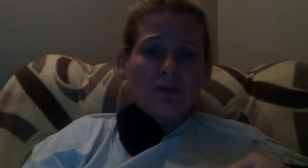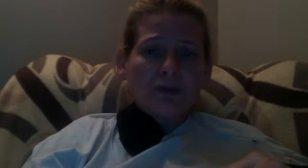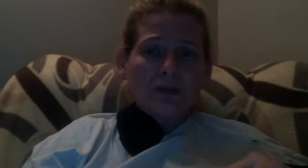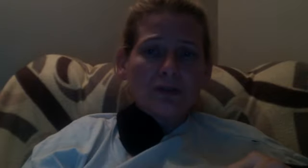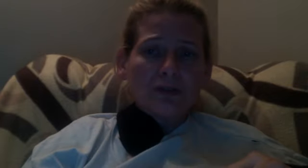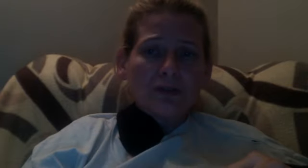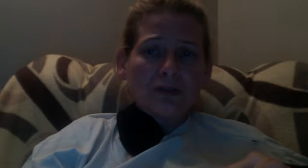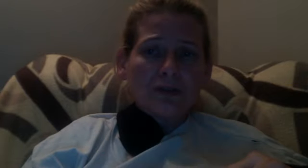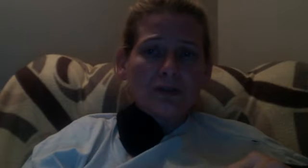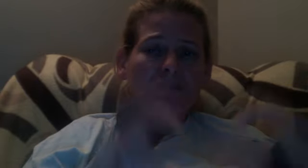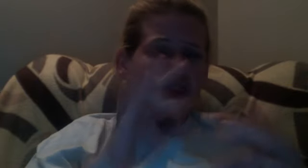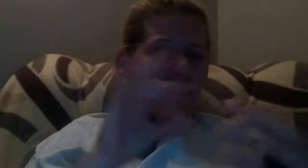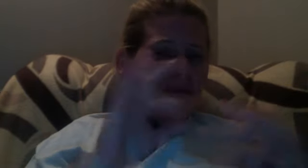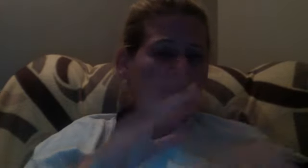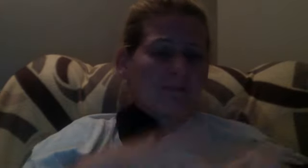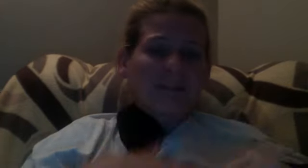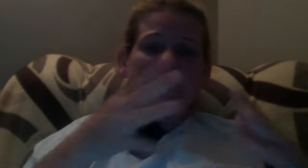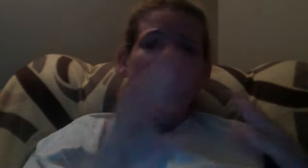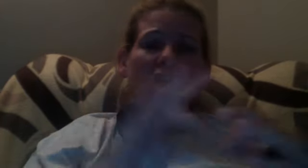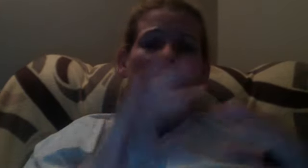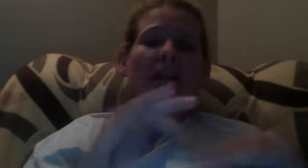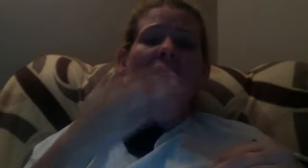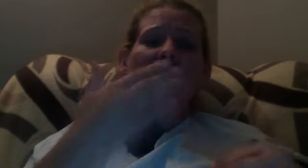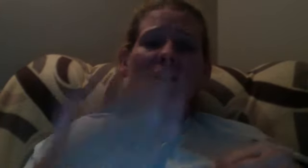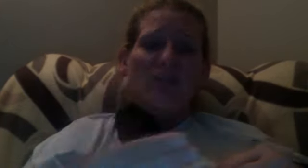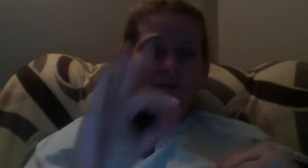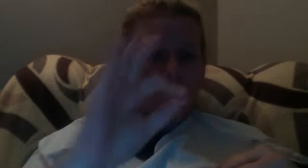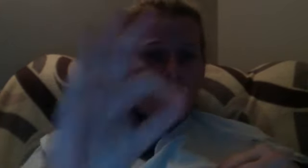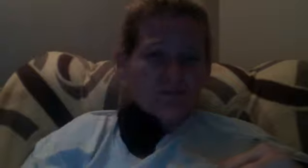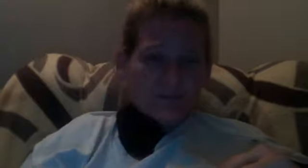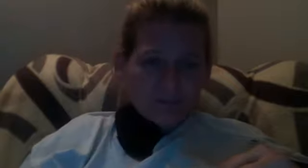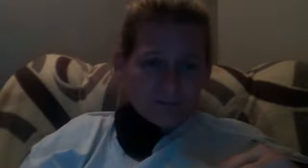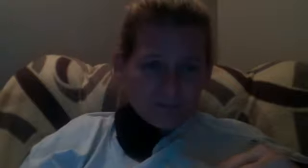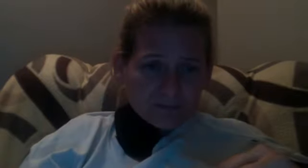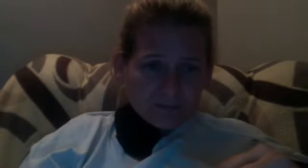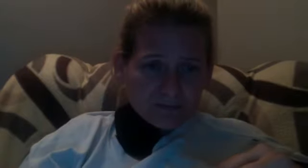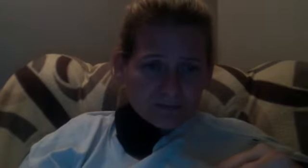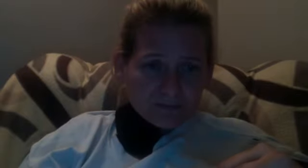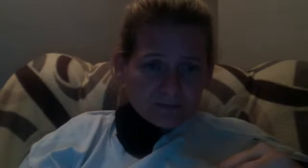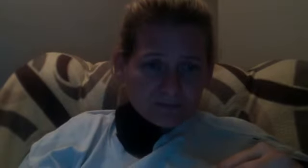In this one, and Barrel is. I got my eye on that no-neck swindler. Brandy took the lead on the processing.